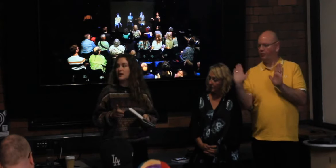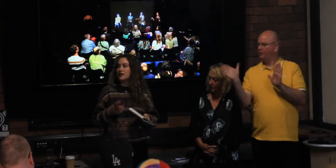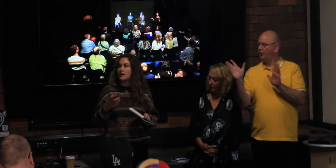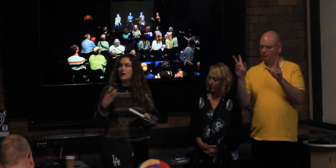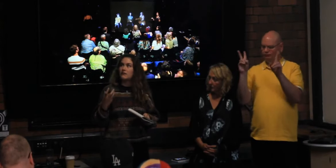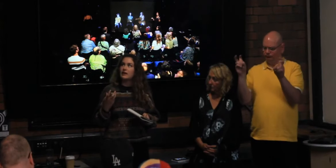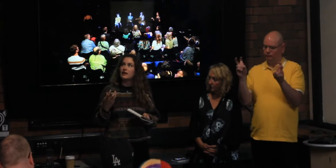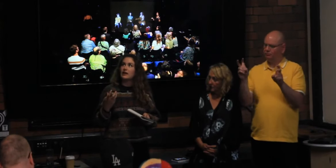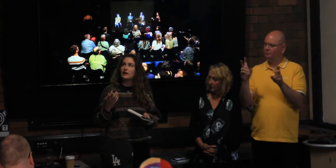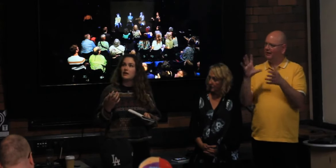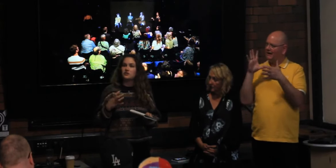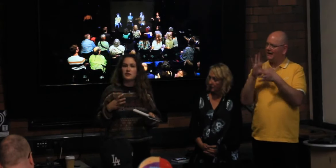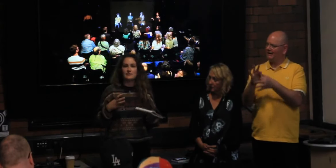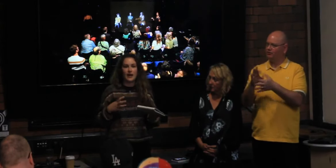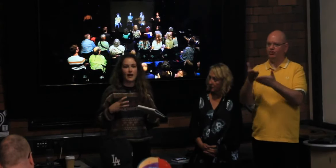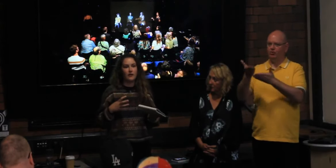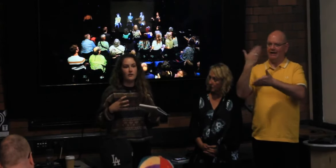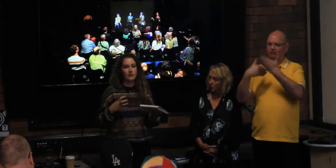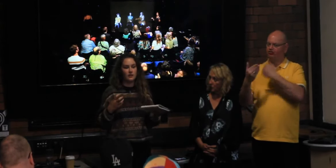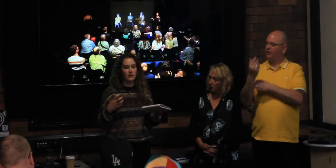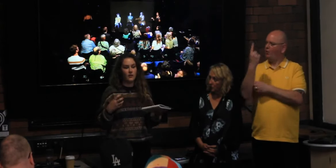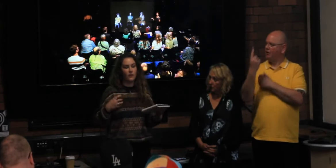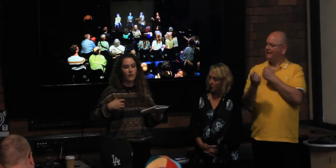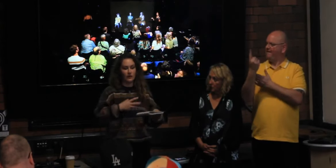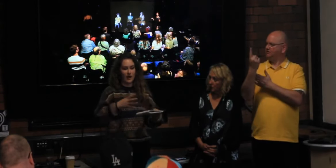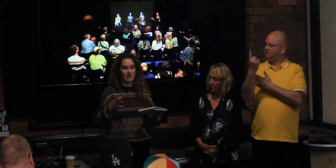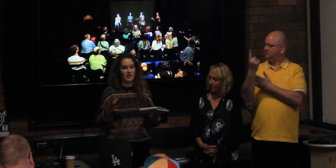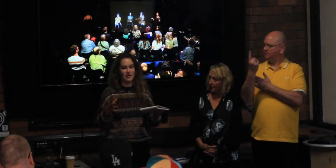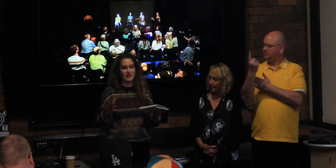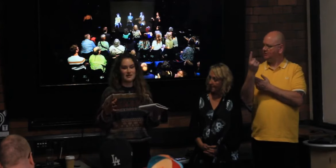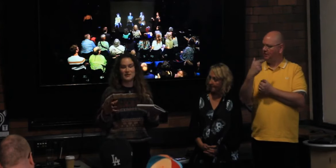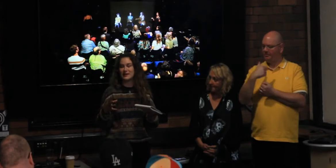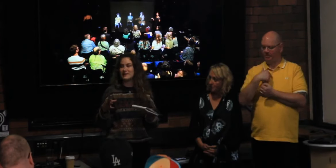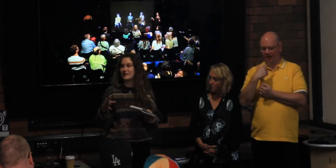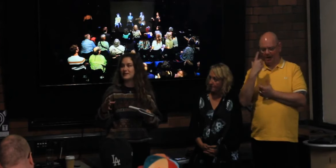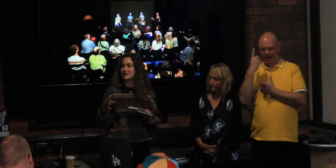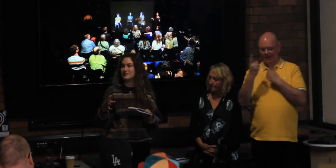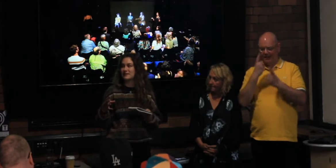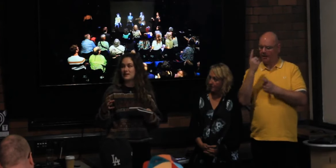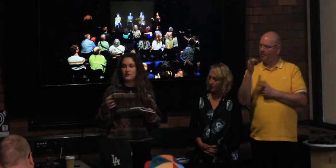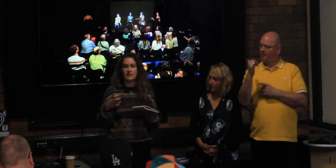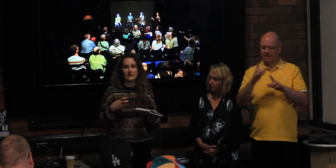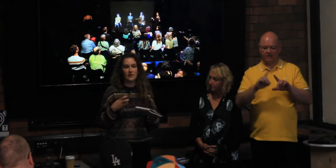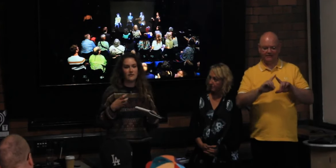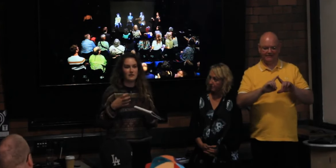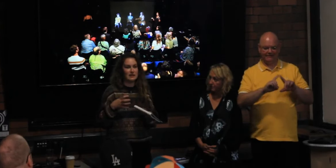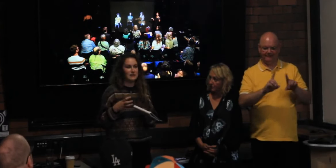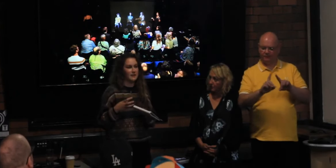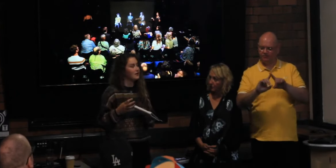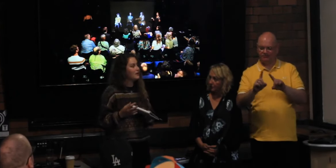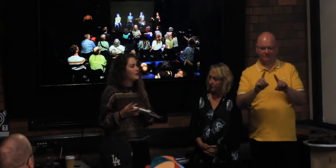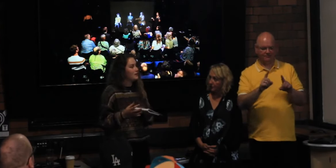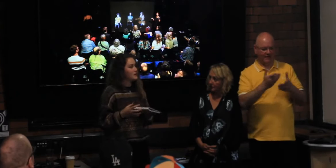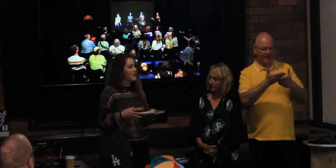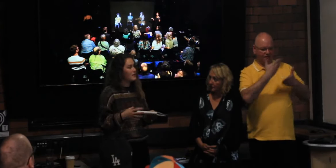history, it really intrigues me how all other historical experiences would be so vividly